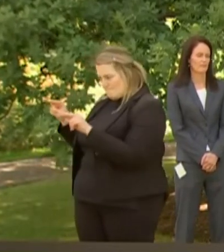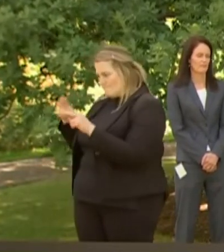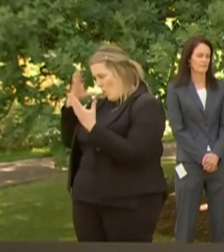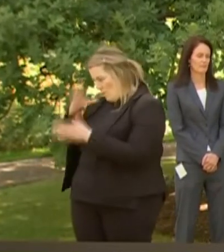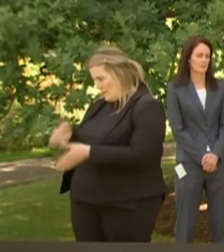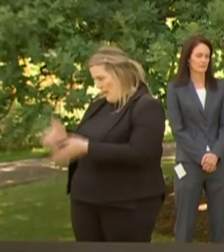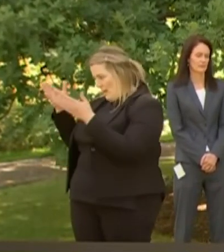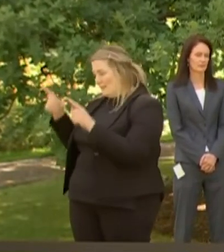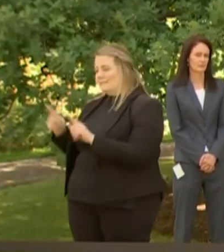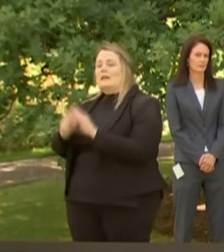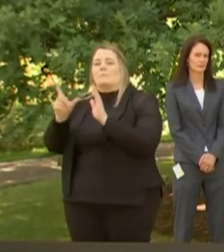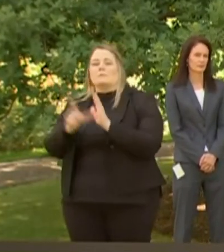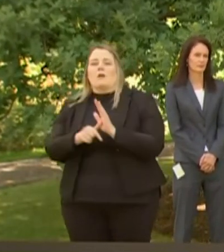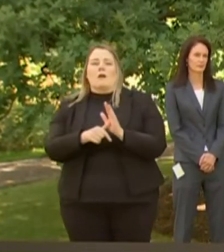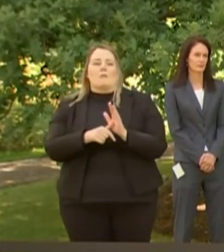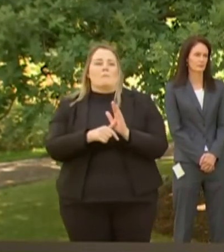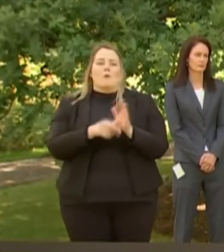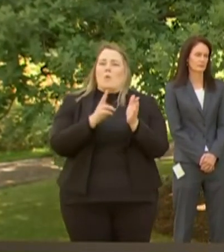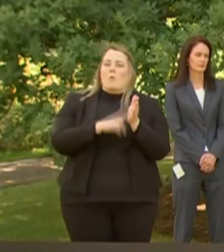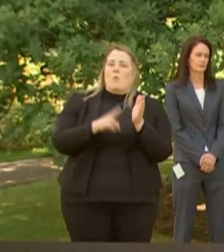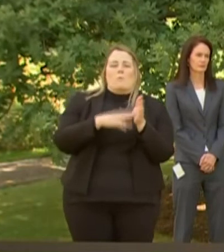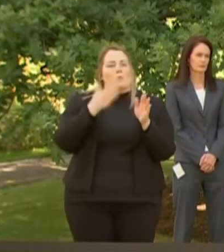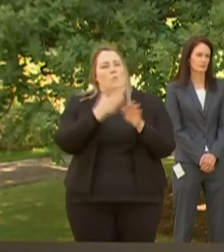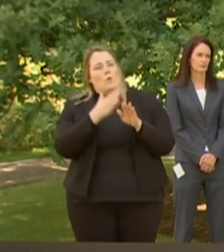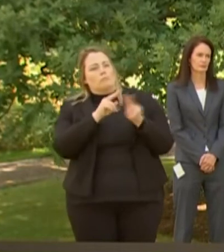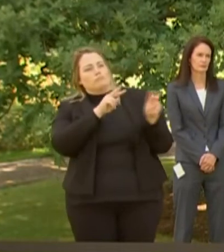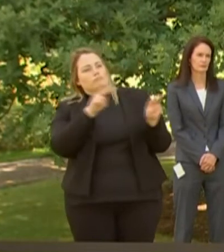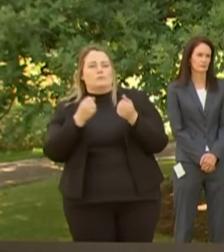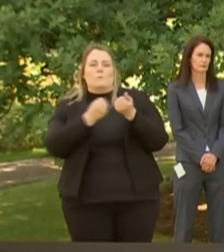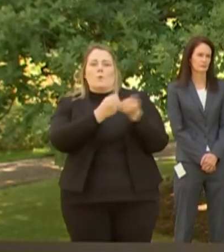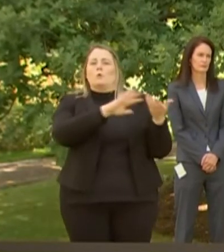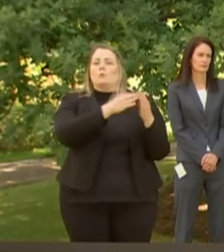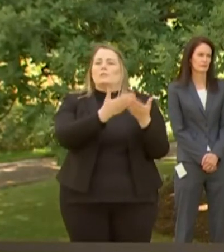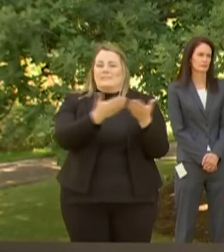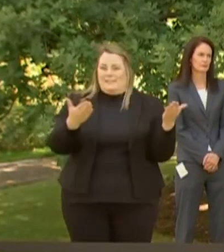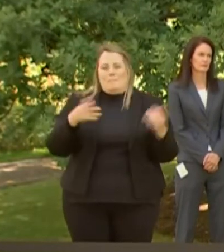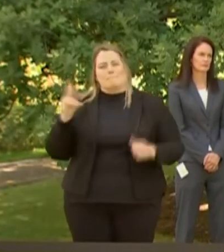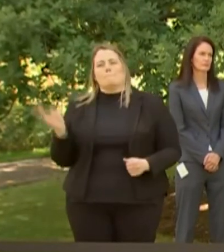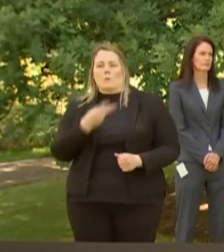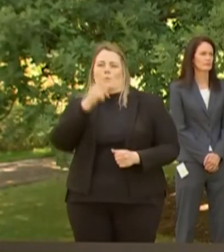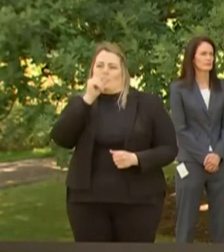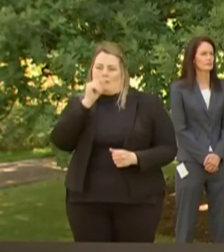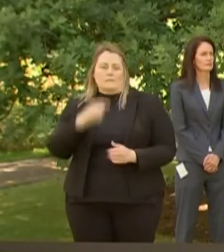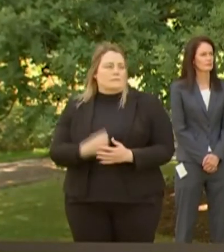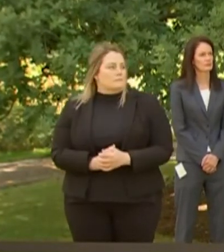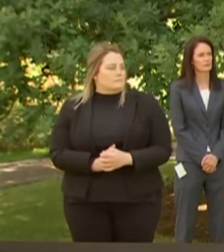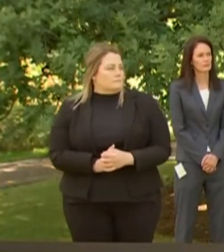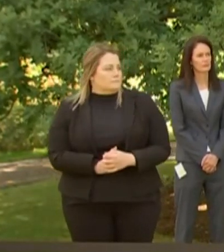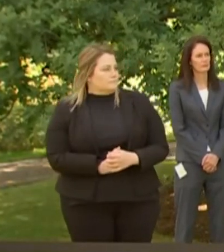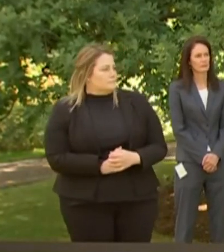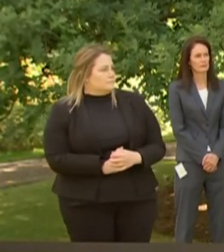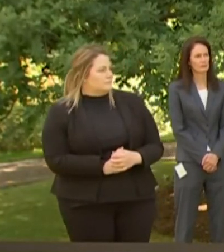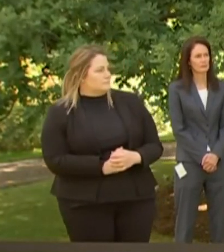and formality within those hotel quarantine environments. So, Rich.